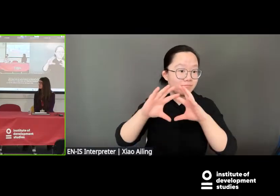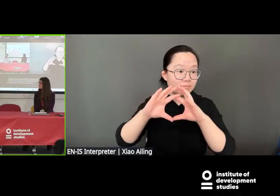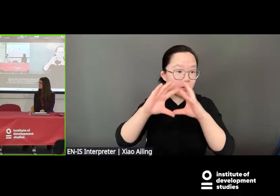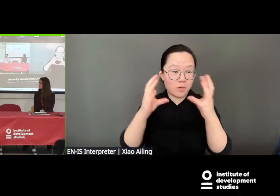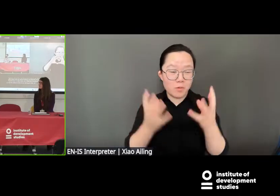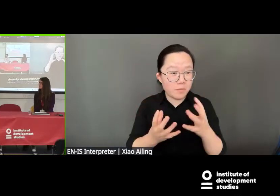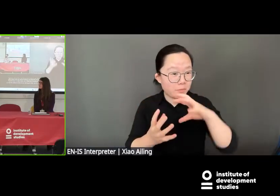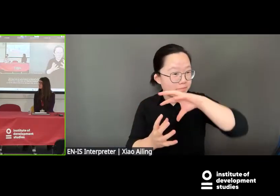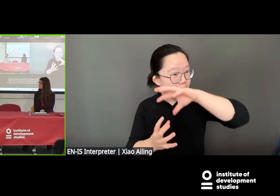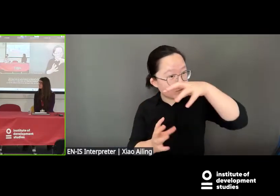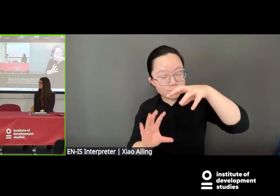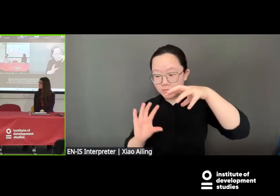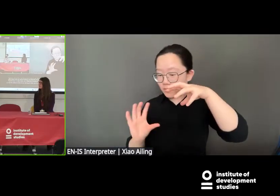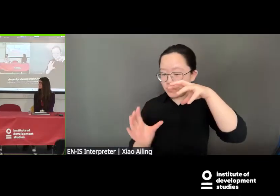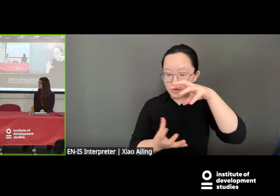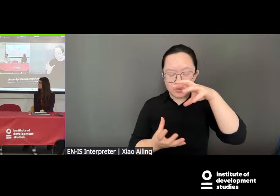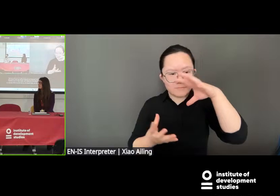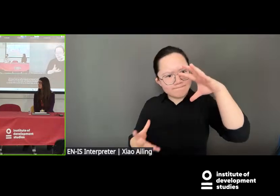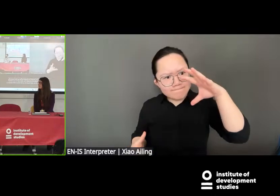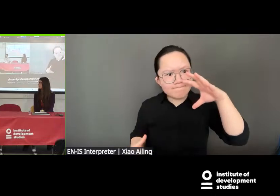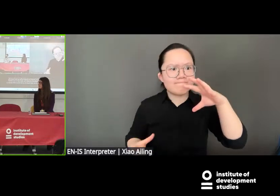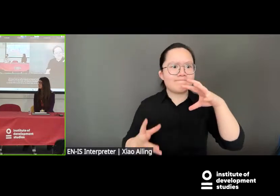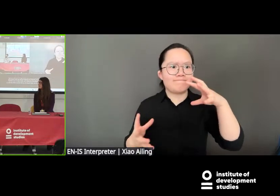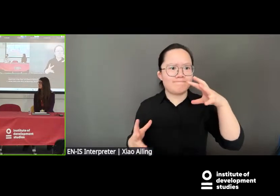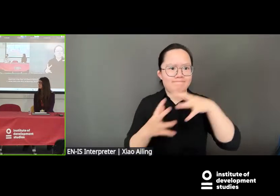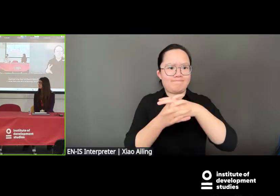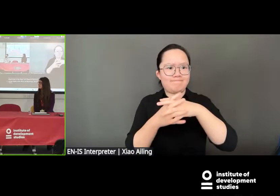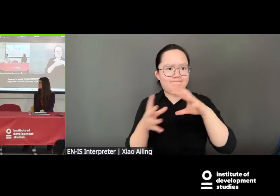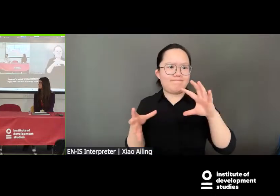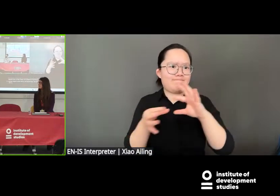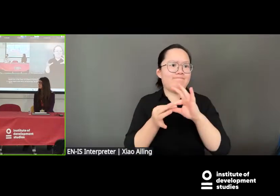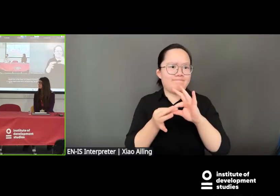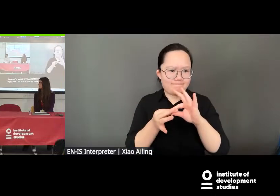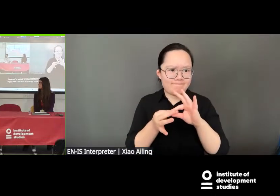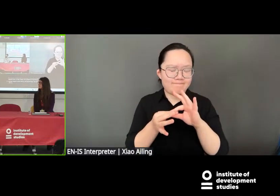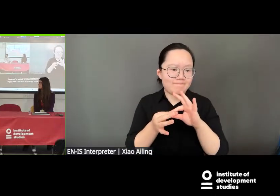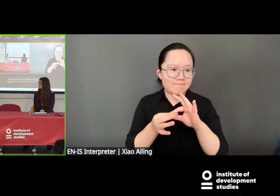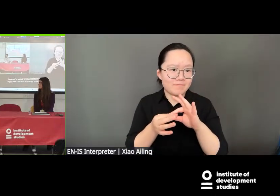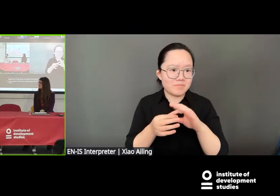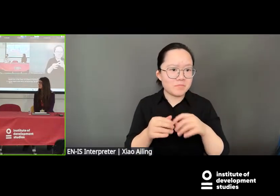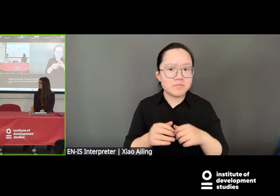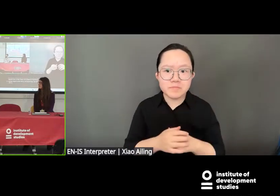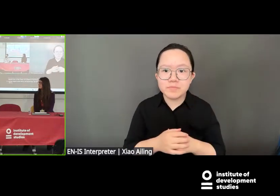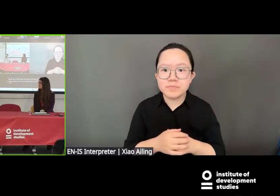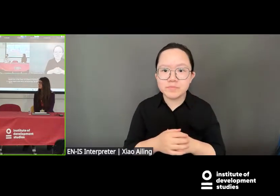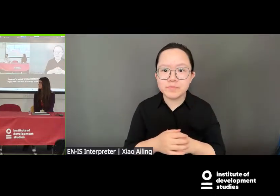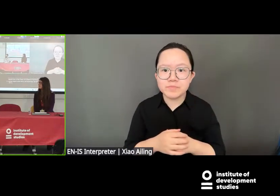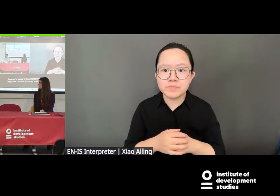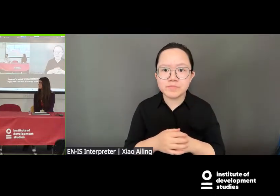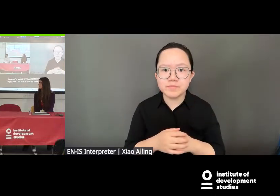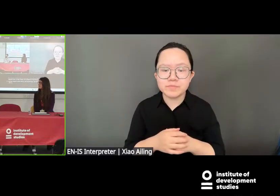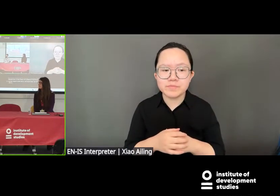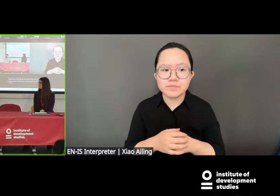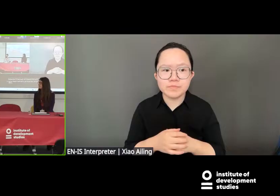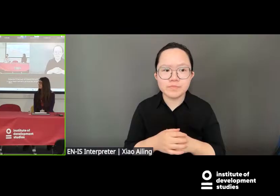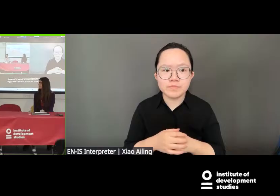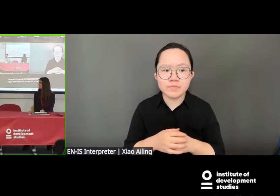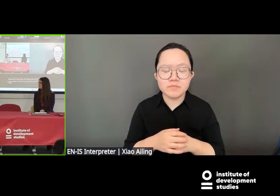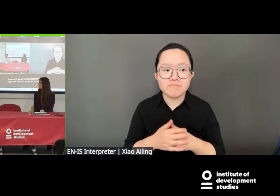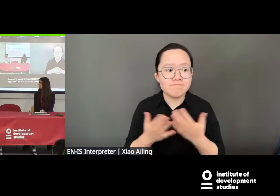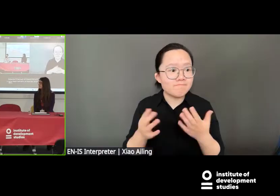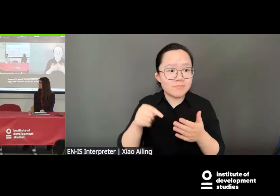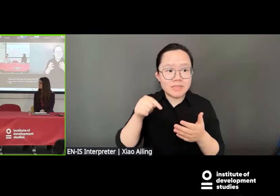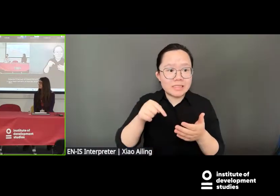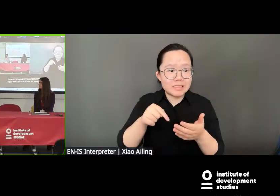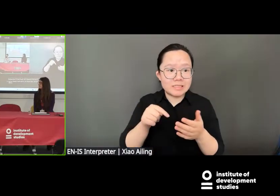don't recall in our issues of IDS, I don't recall a single issue that's had so many contributors,